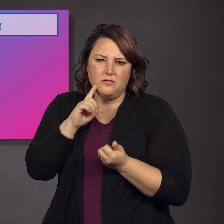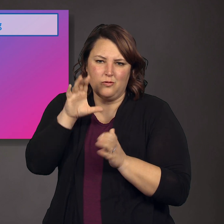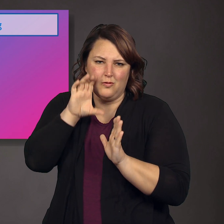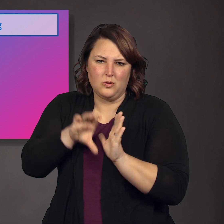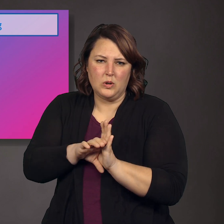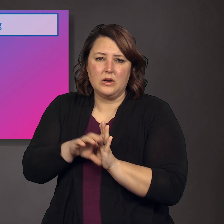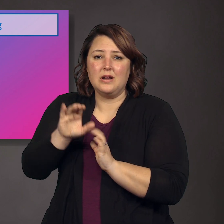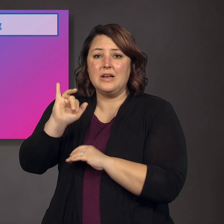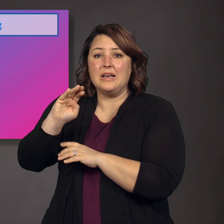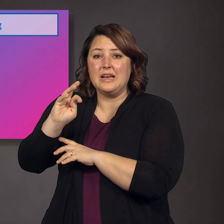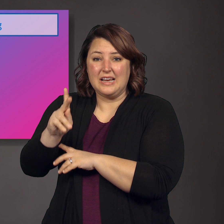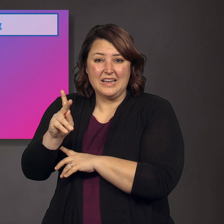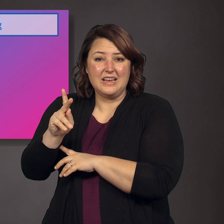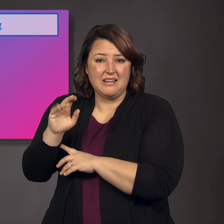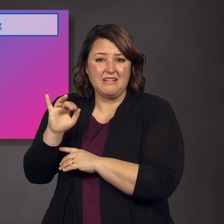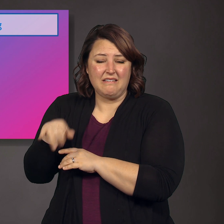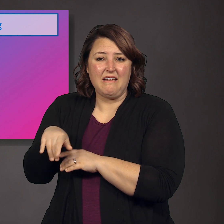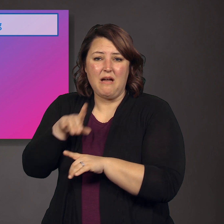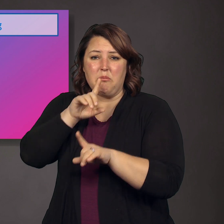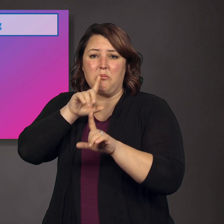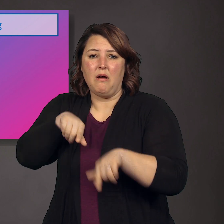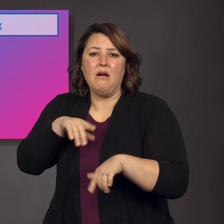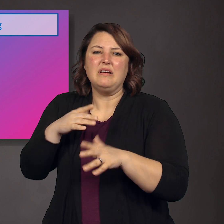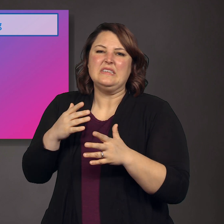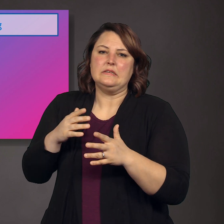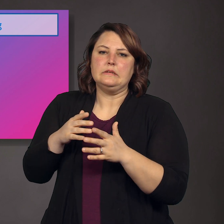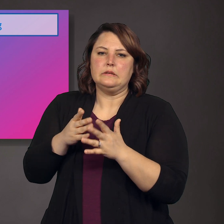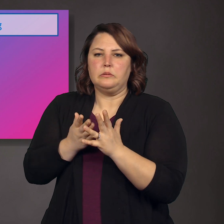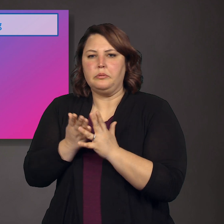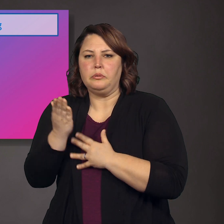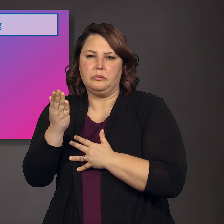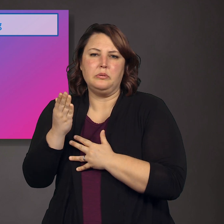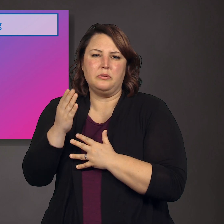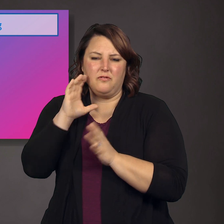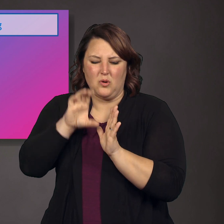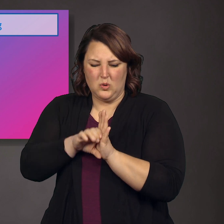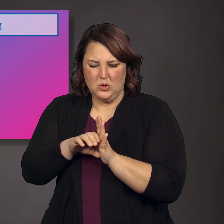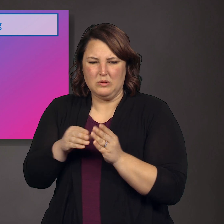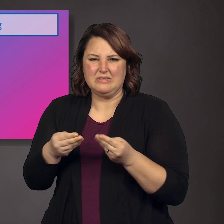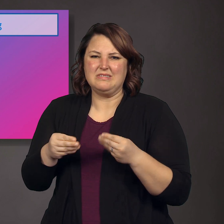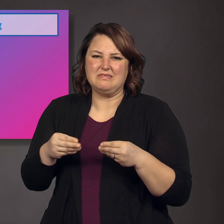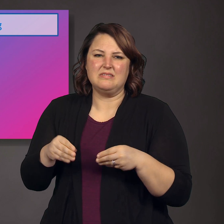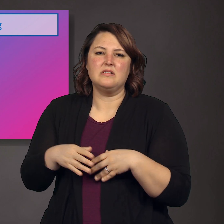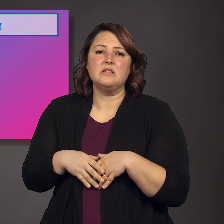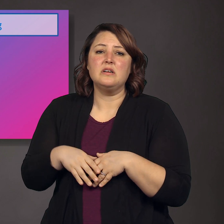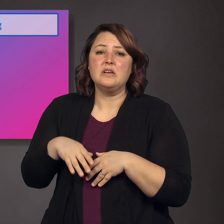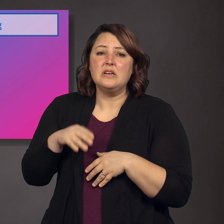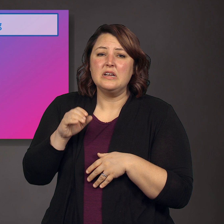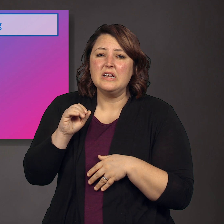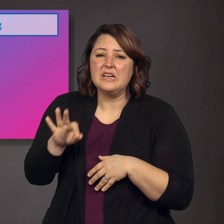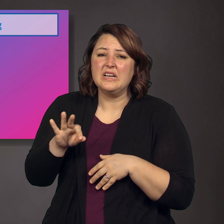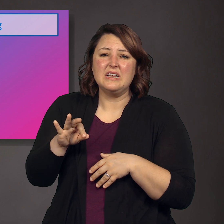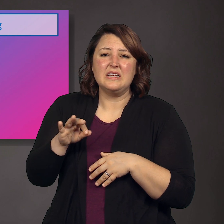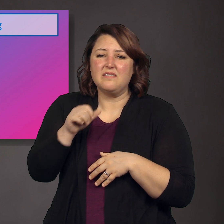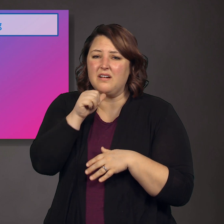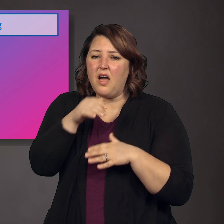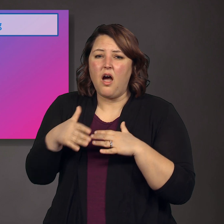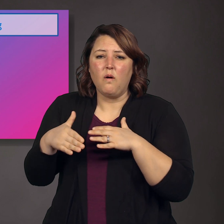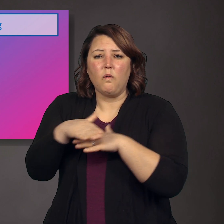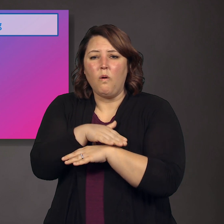can react with paper or bleed through the photos. So if it's an uncoated photo, like an old paper one or cardboard one,